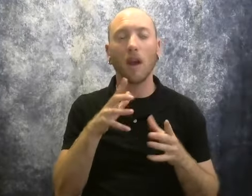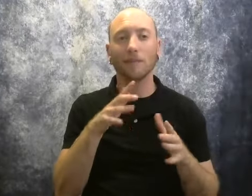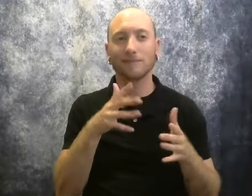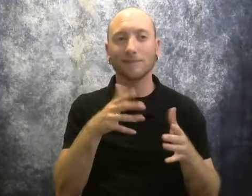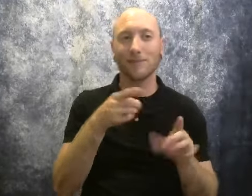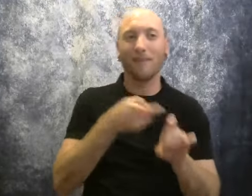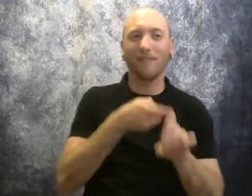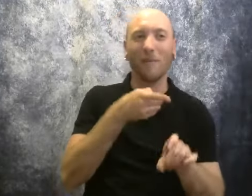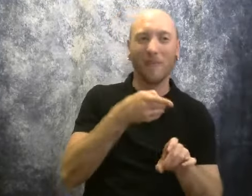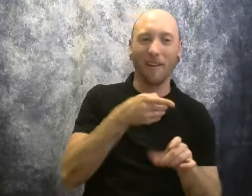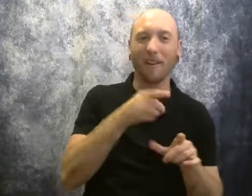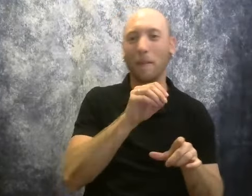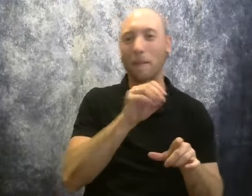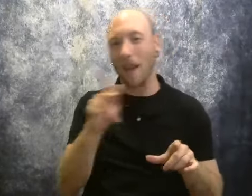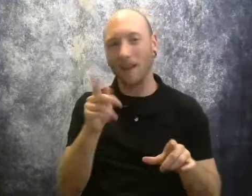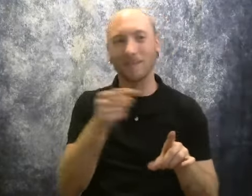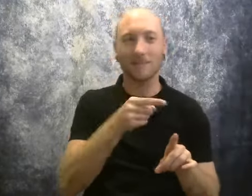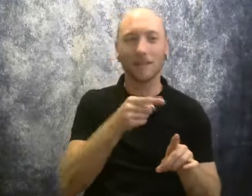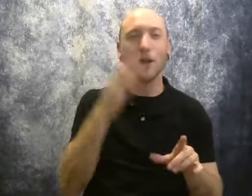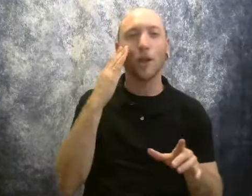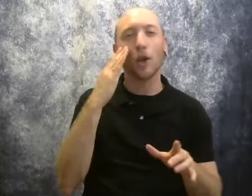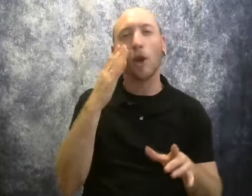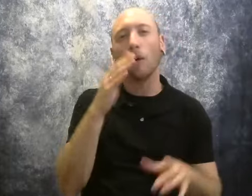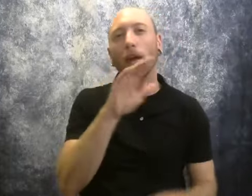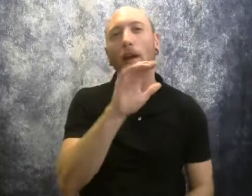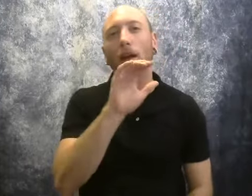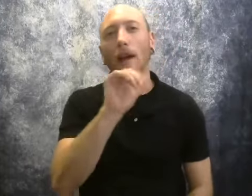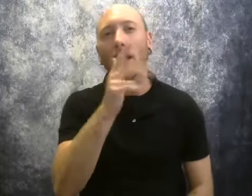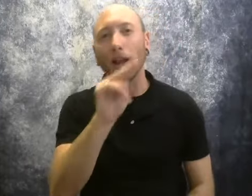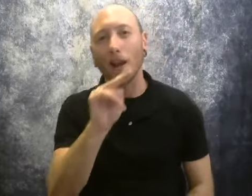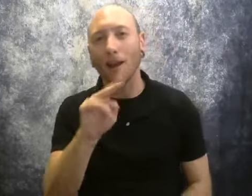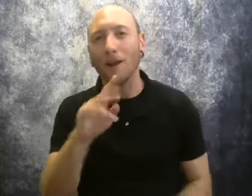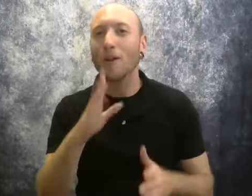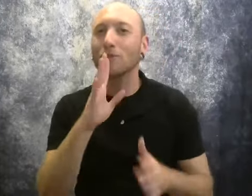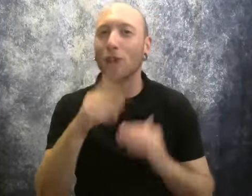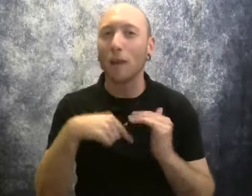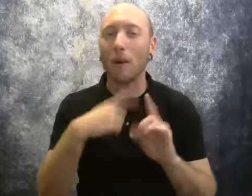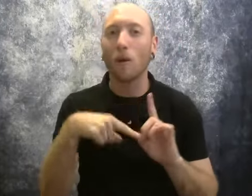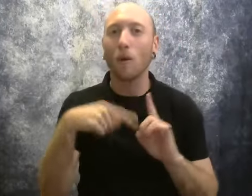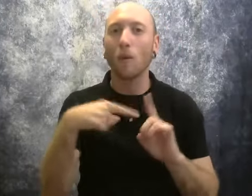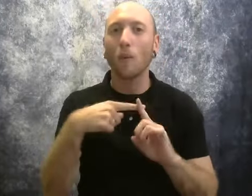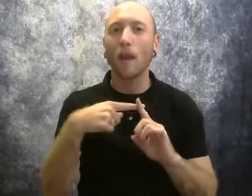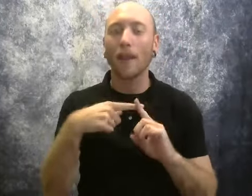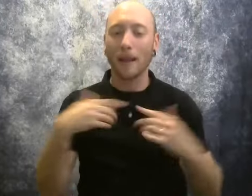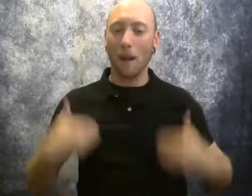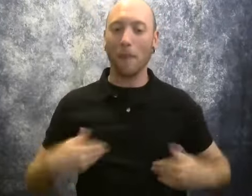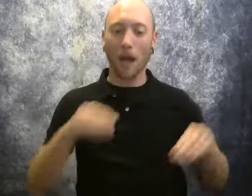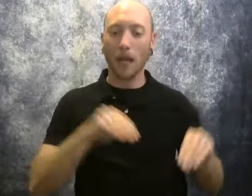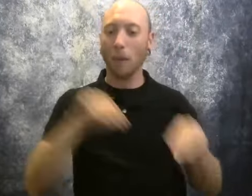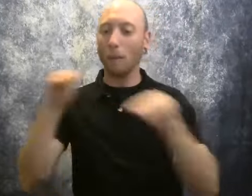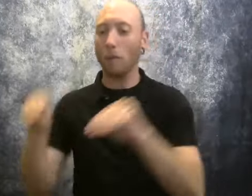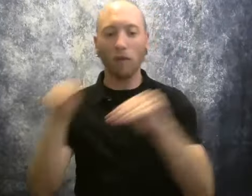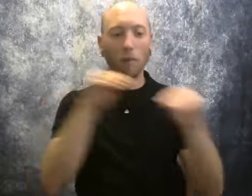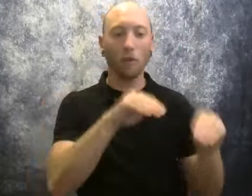I've been here and left and come back again. And of course, the old geographical, as I've learned in the rooms, our bodies move to a